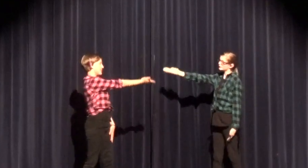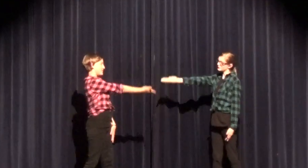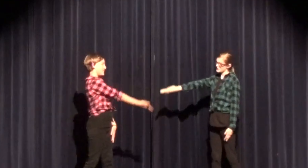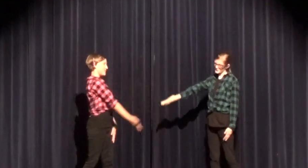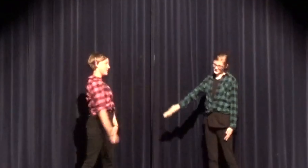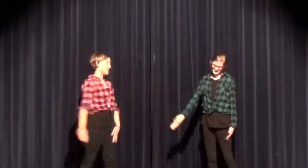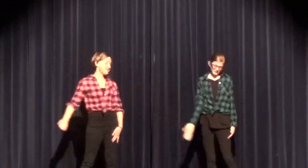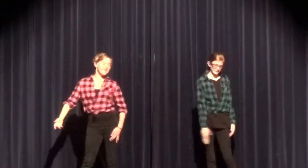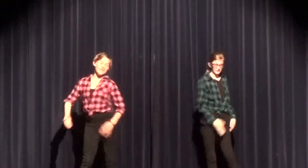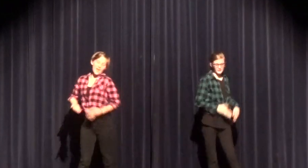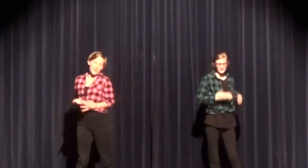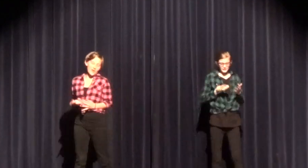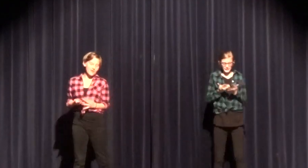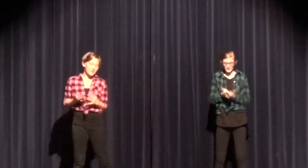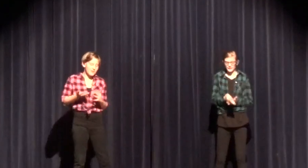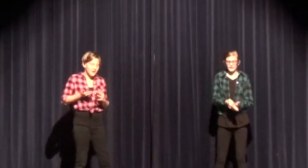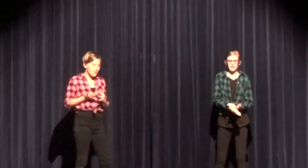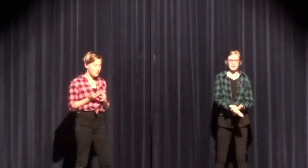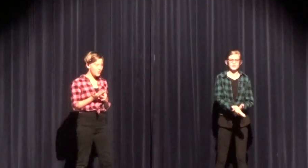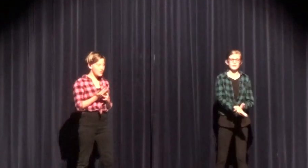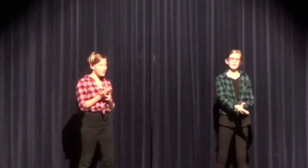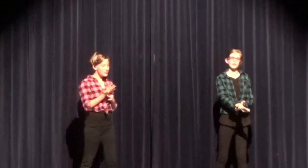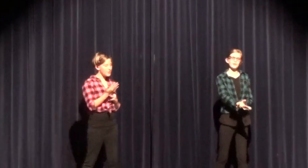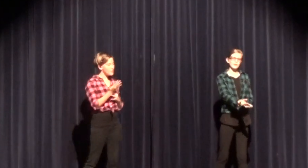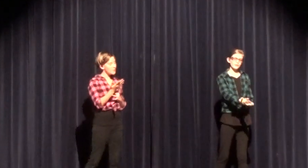you And now it's time to let it go